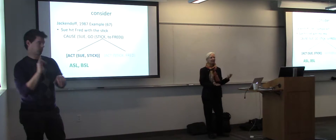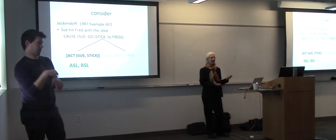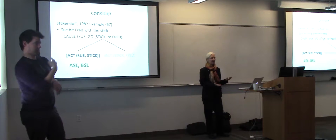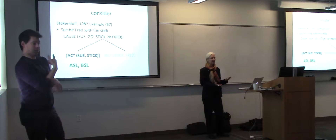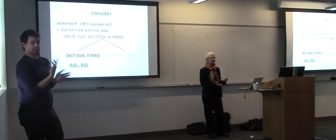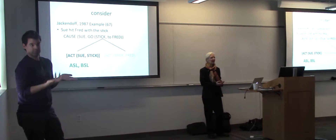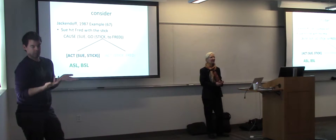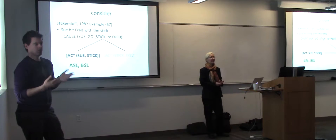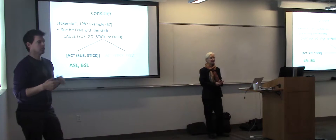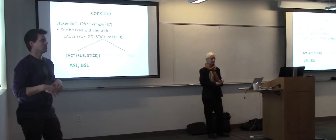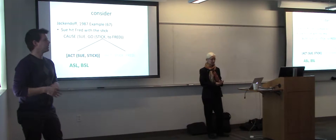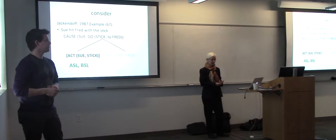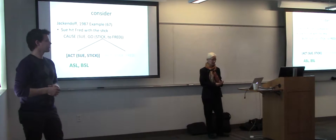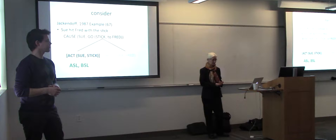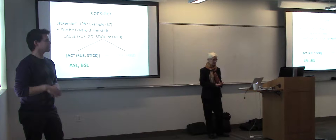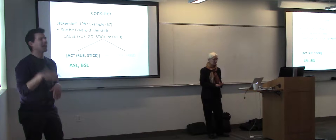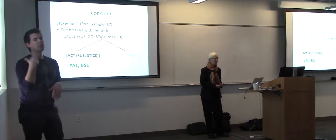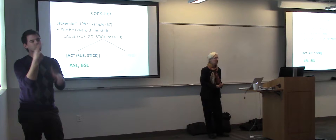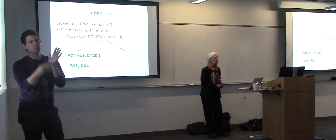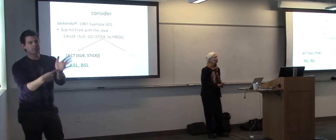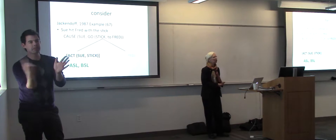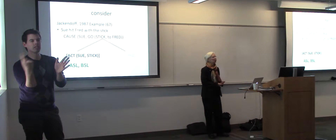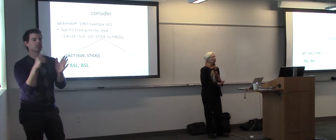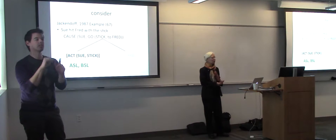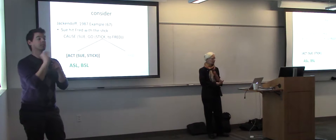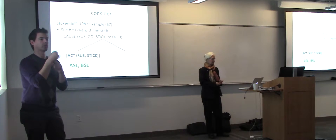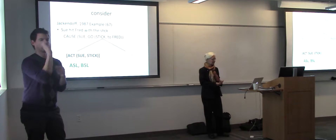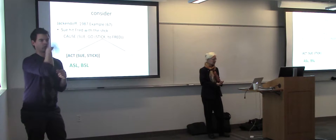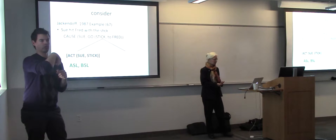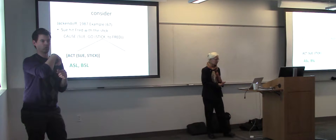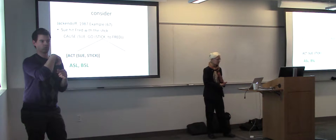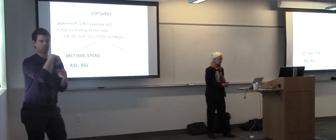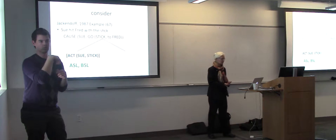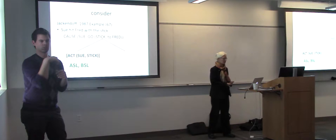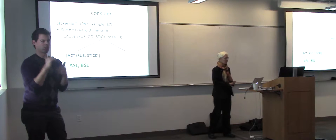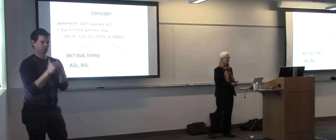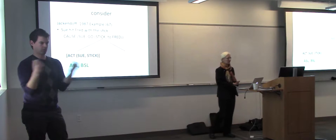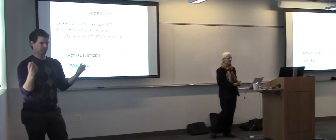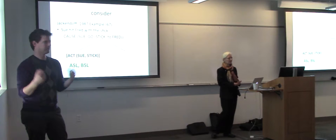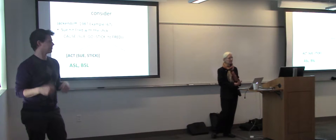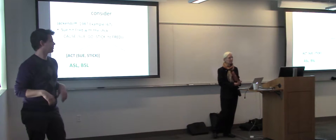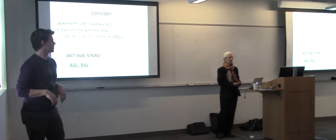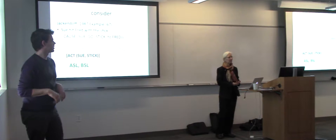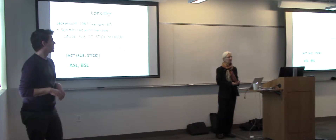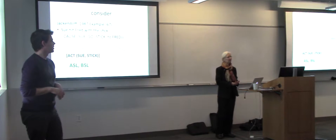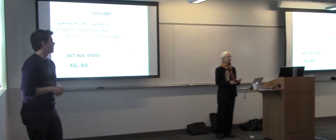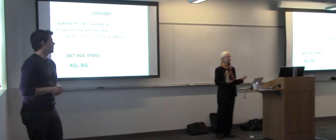the typicality and atypicality. So what I'm going to show you here are